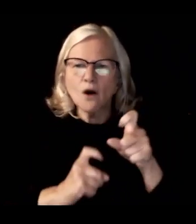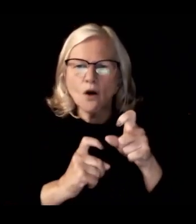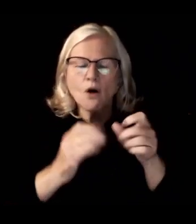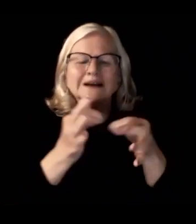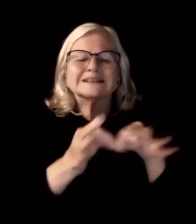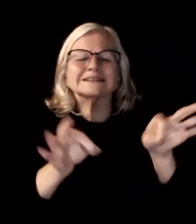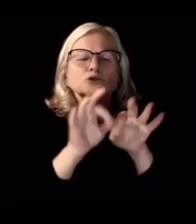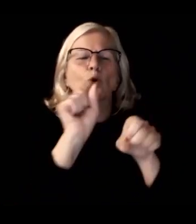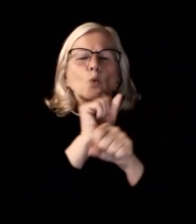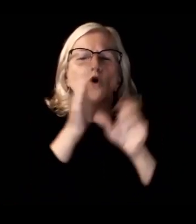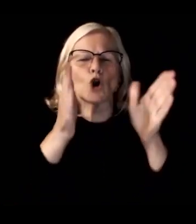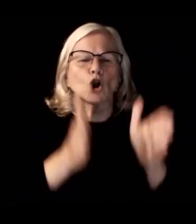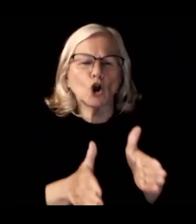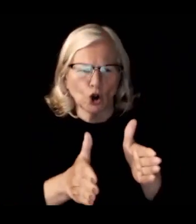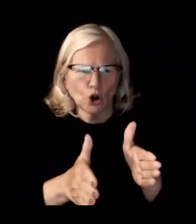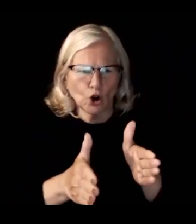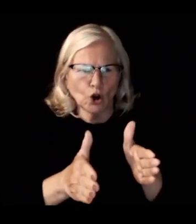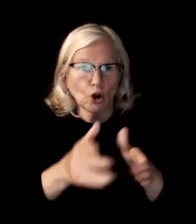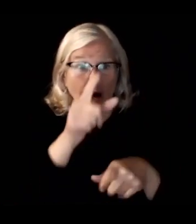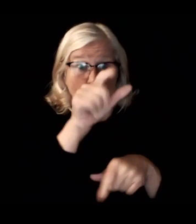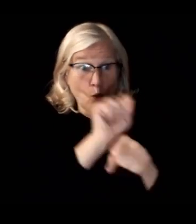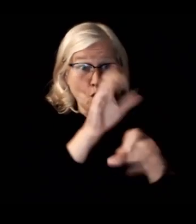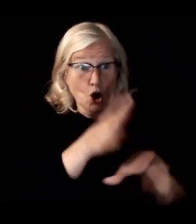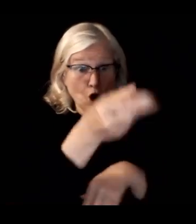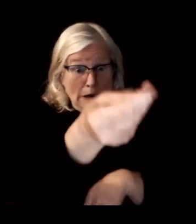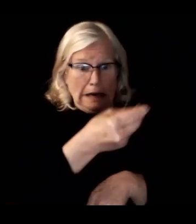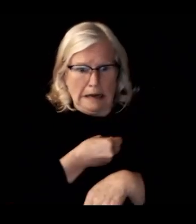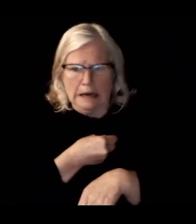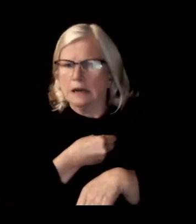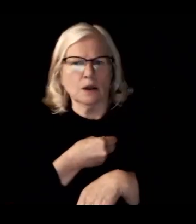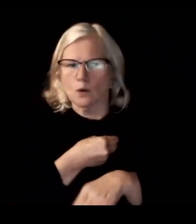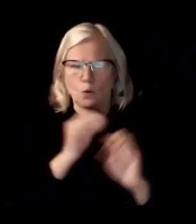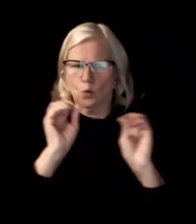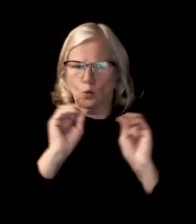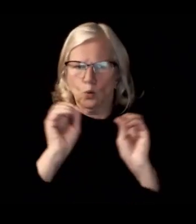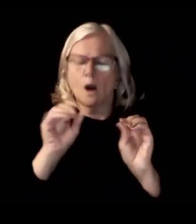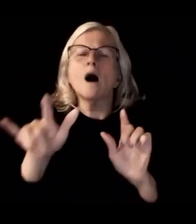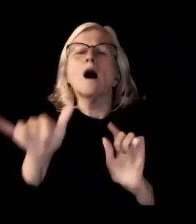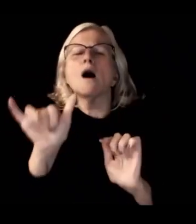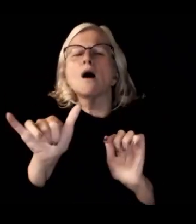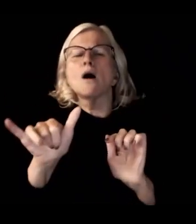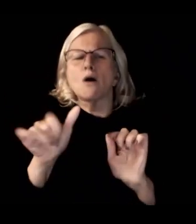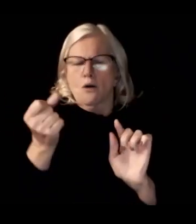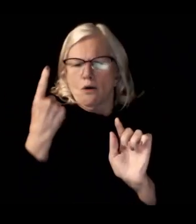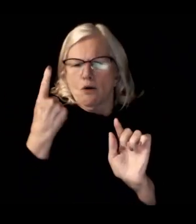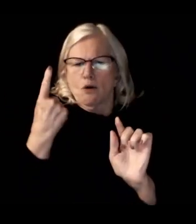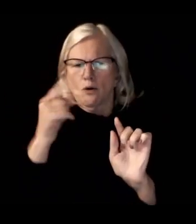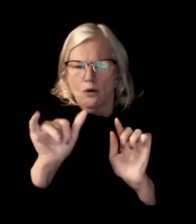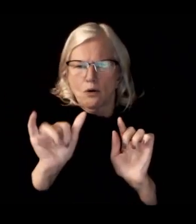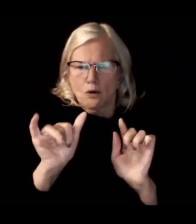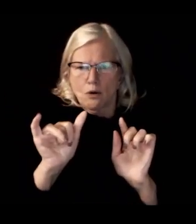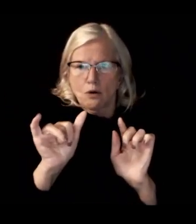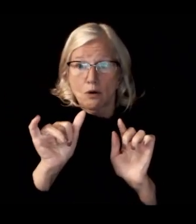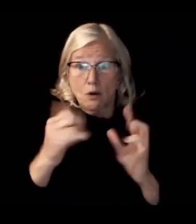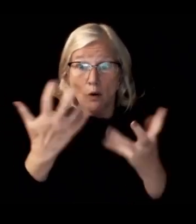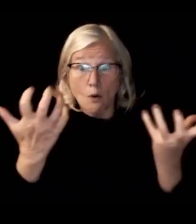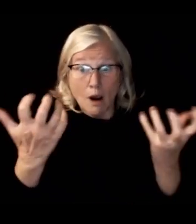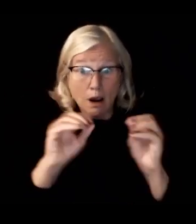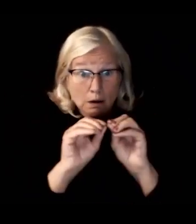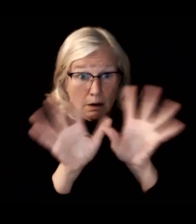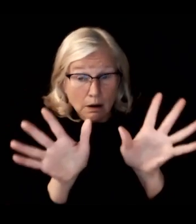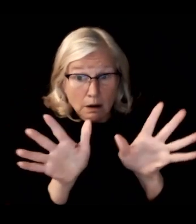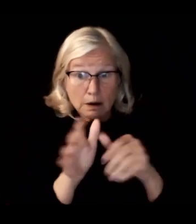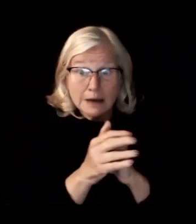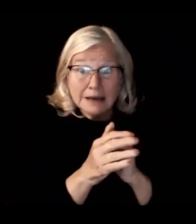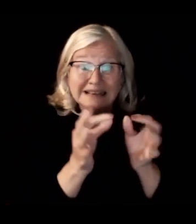That were brought in by an essential caregiver. Okay, gotcha. And just to clarify, essential caregivers, although